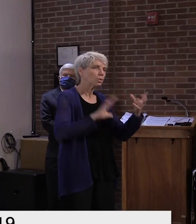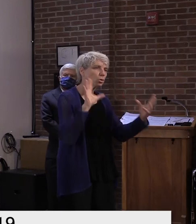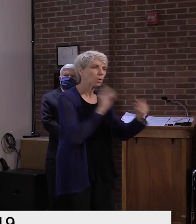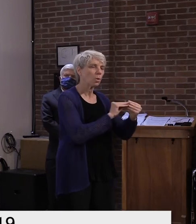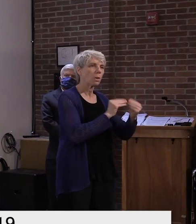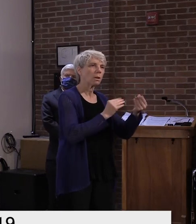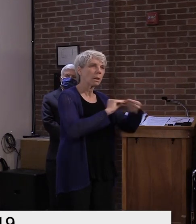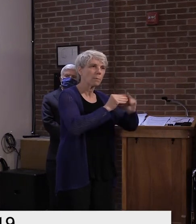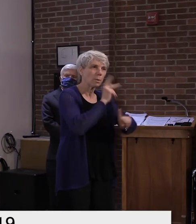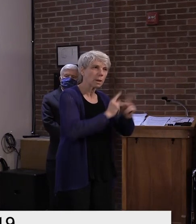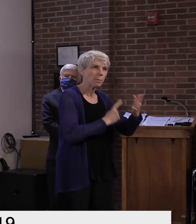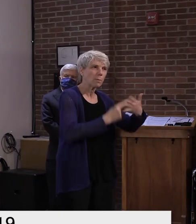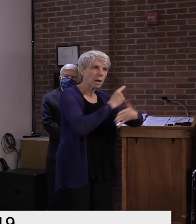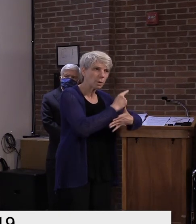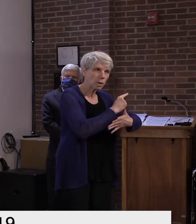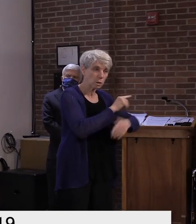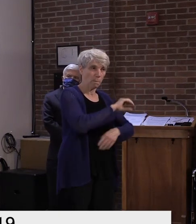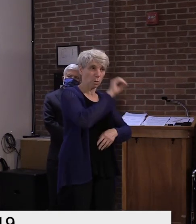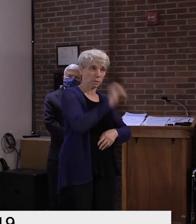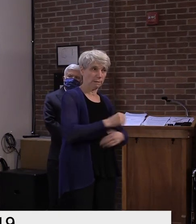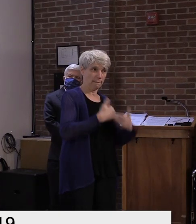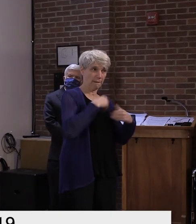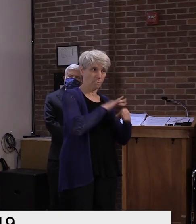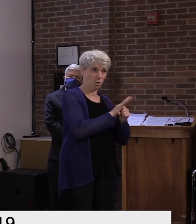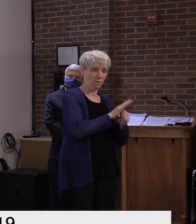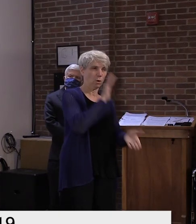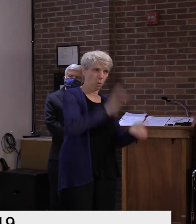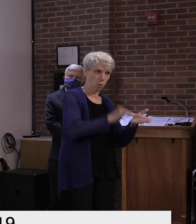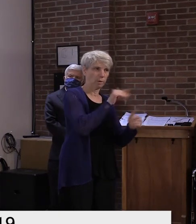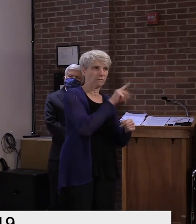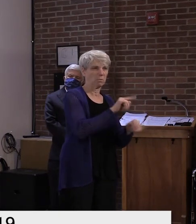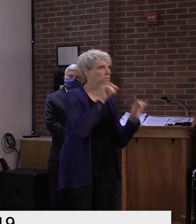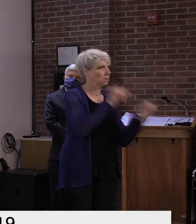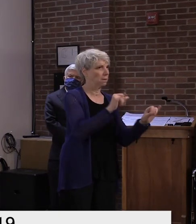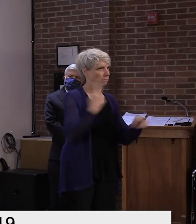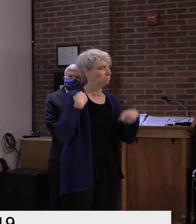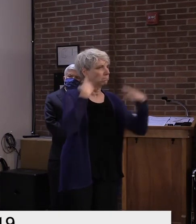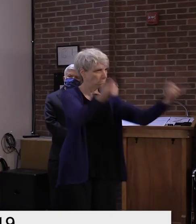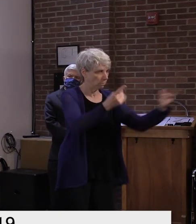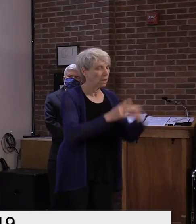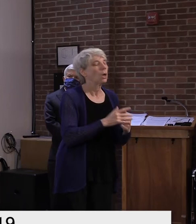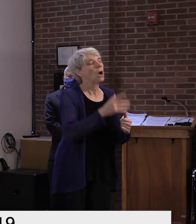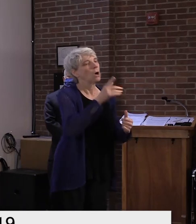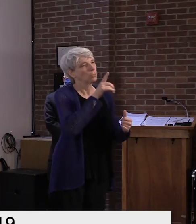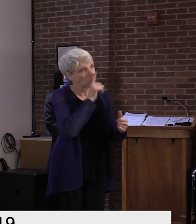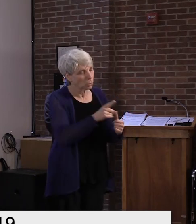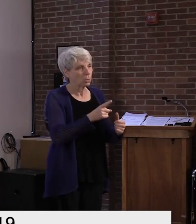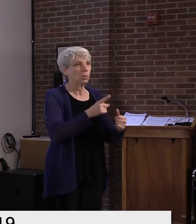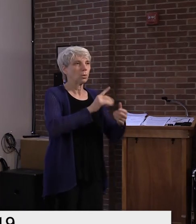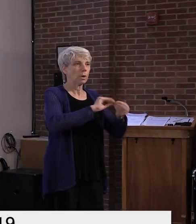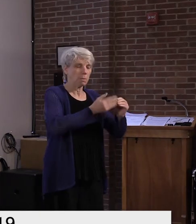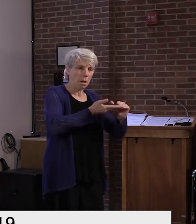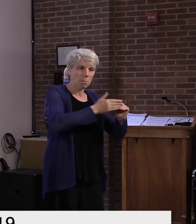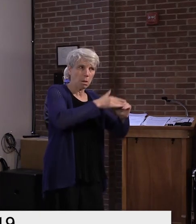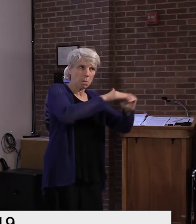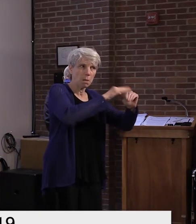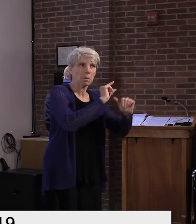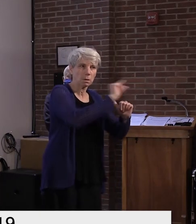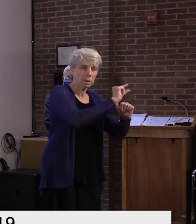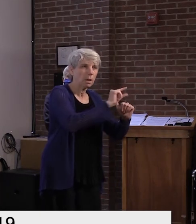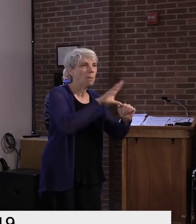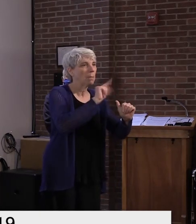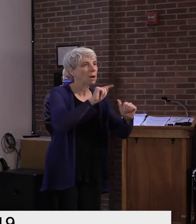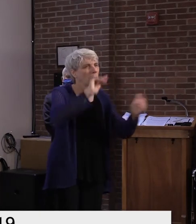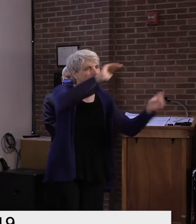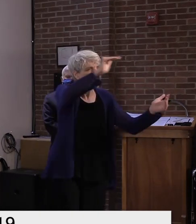So even though these numbers are up, again, our numbers are quite strong compared nationally. And we see quite a bit of testing happening this week